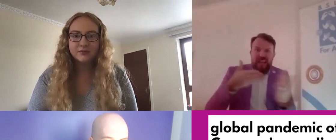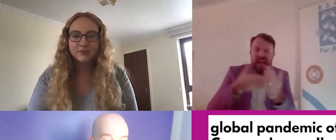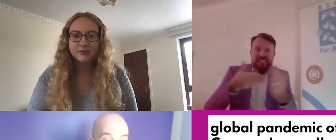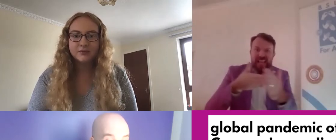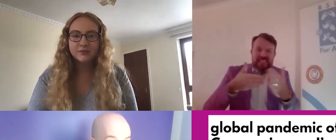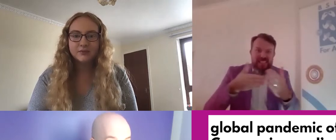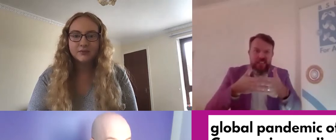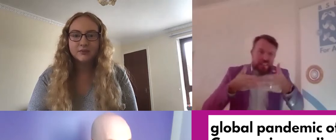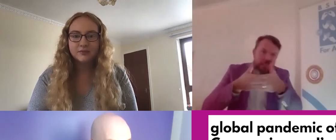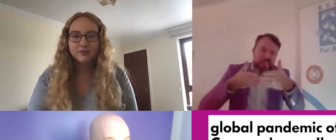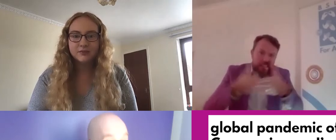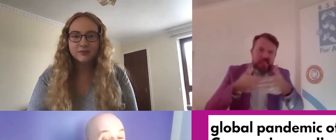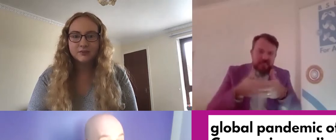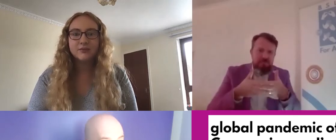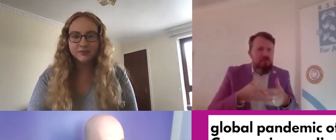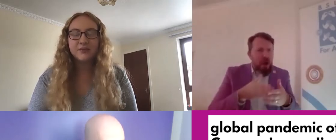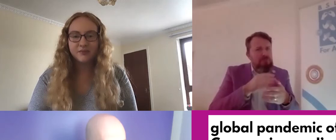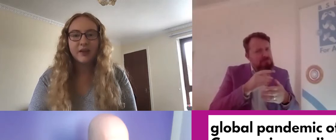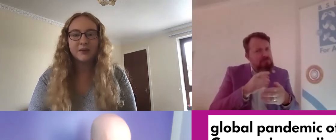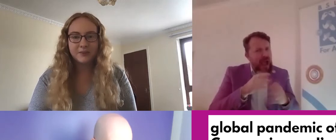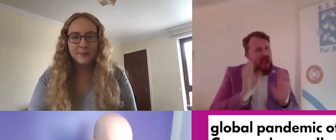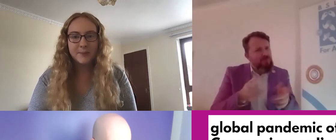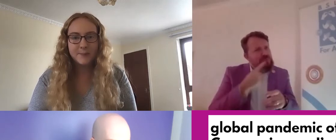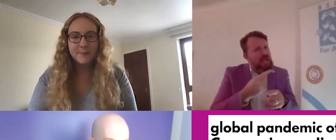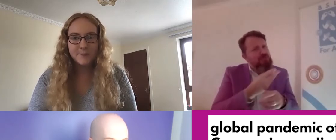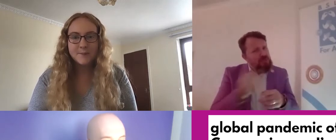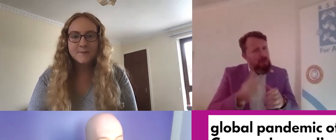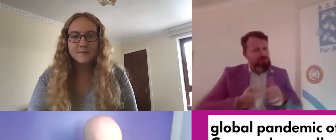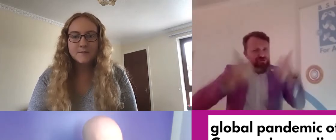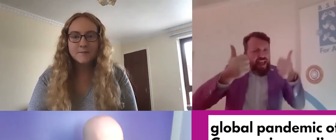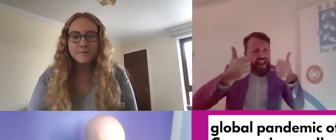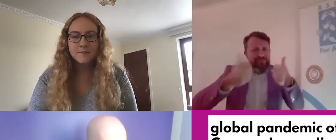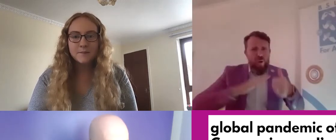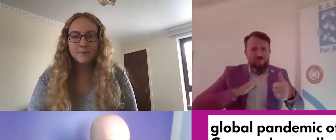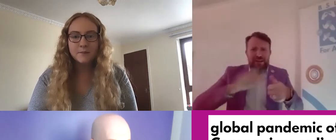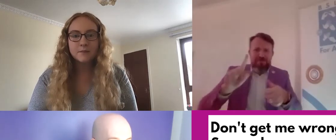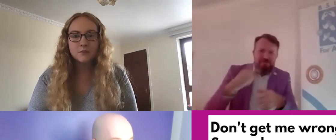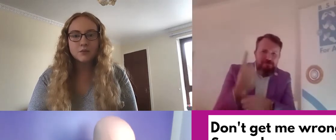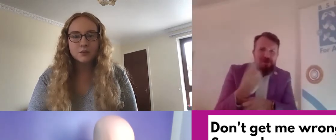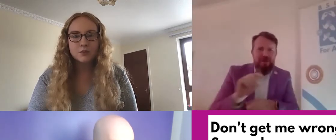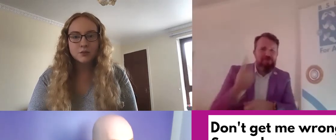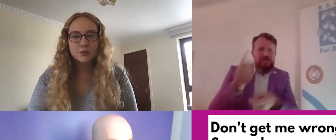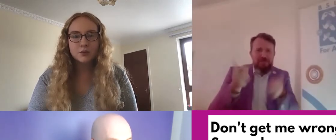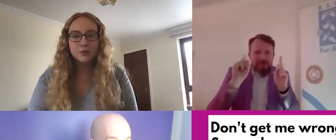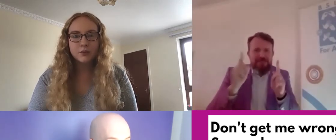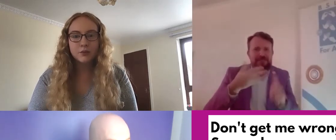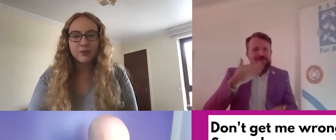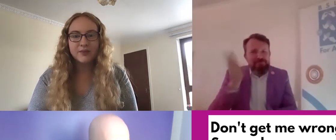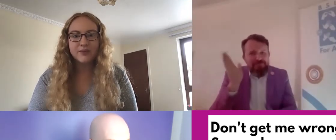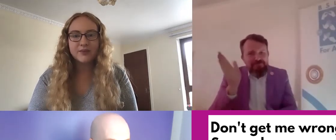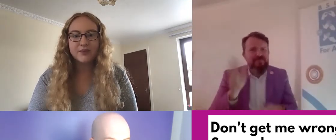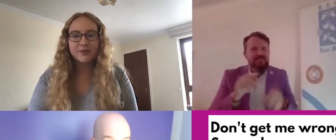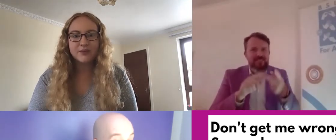coronavirus. So I'm sure communication and access to information, it's just another barrier we're having to face. Now, don't get me wrong, some places are